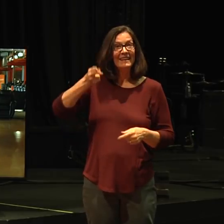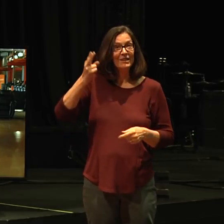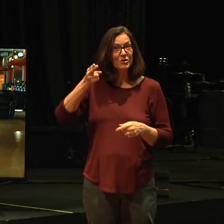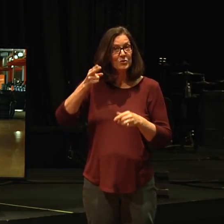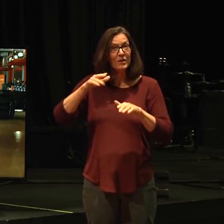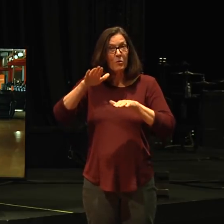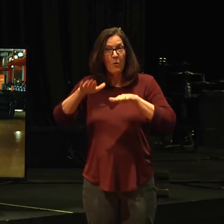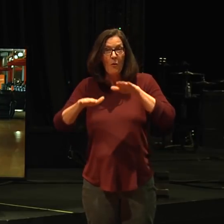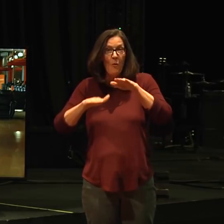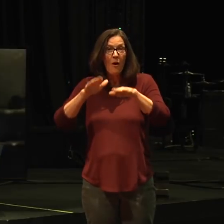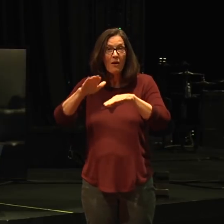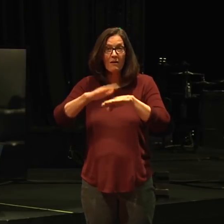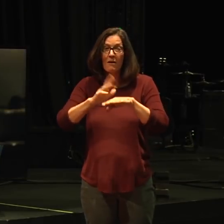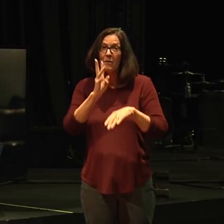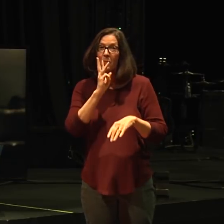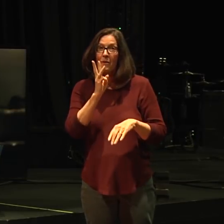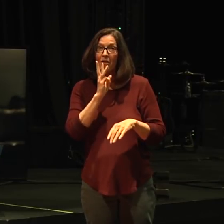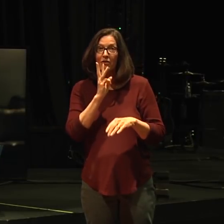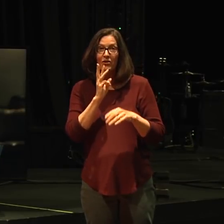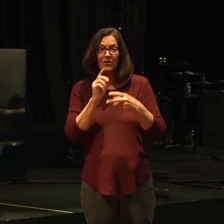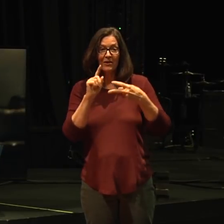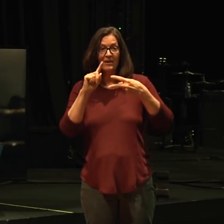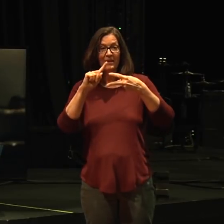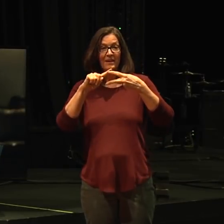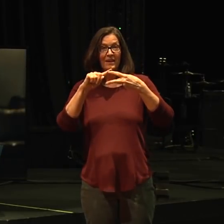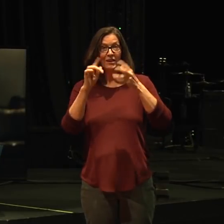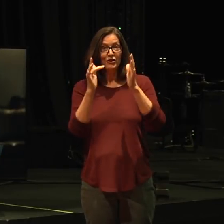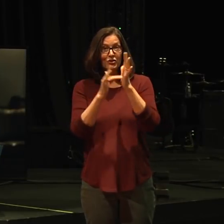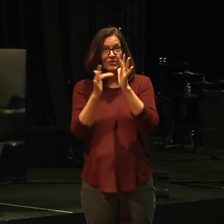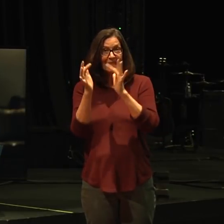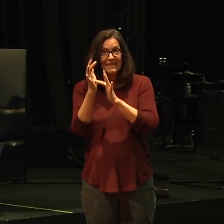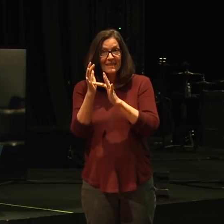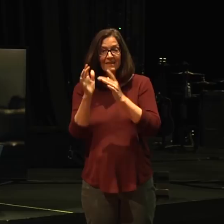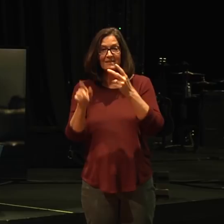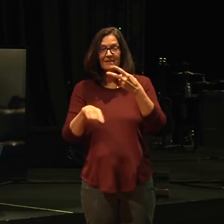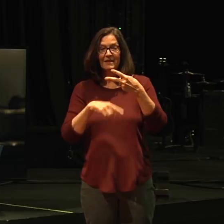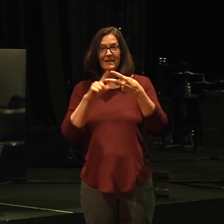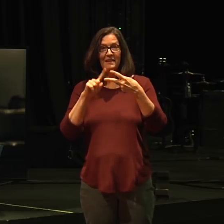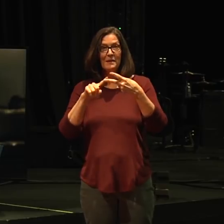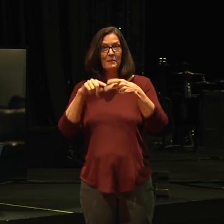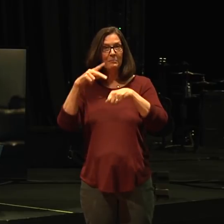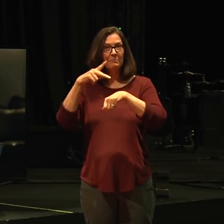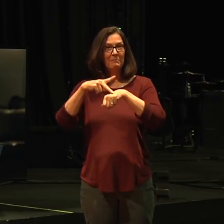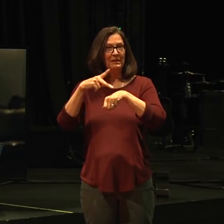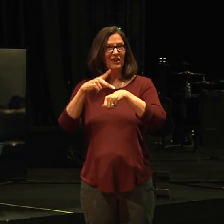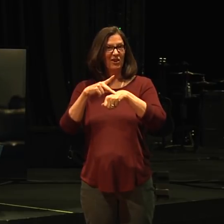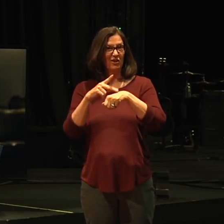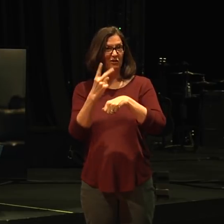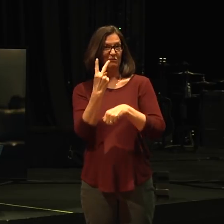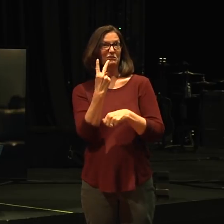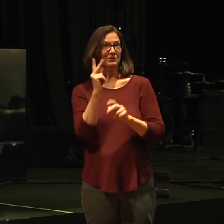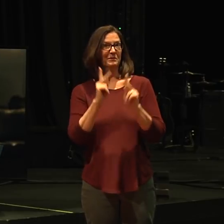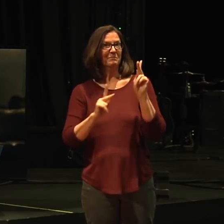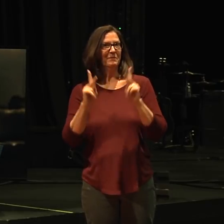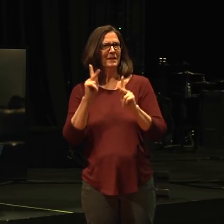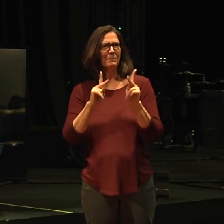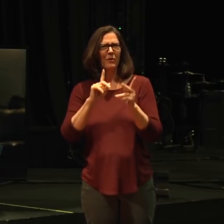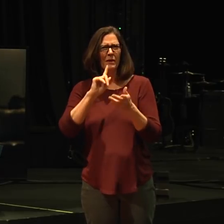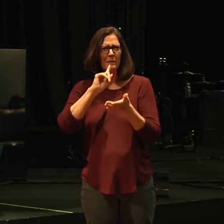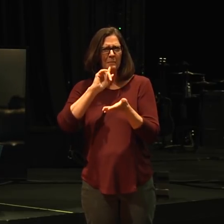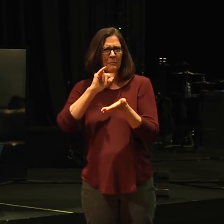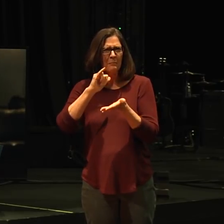it. It's a very short list. Jesus and Peter. That's it. That's